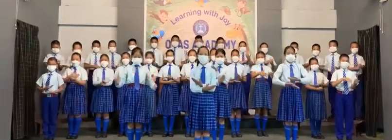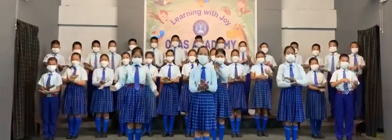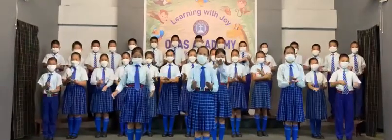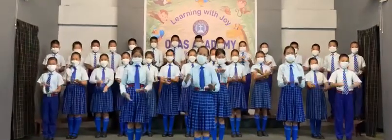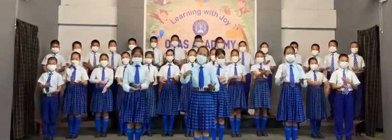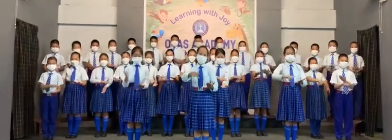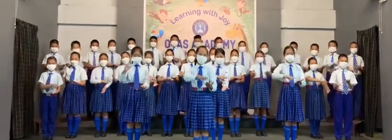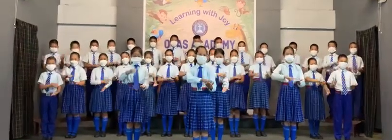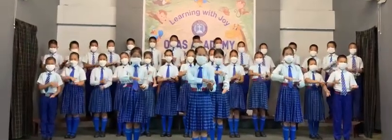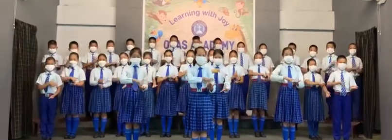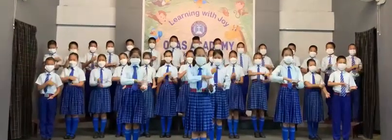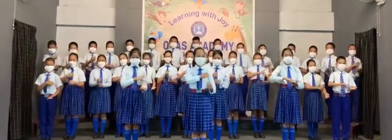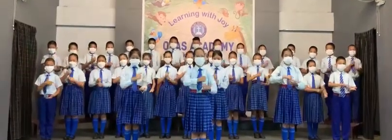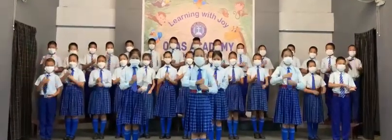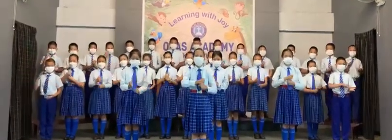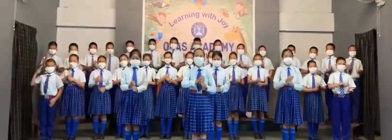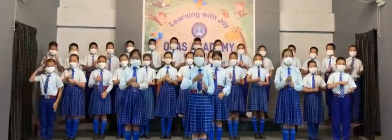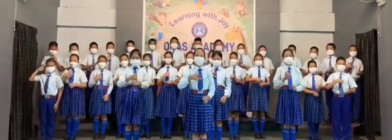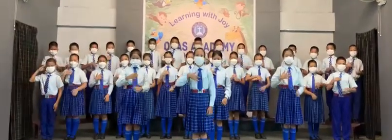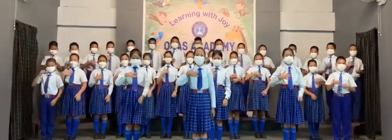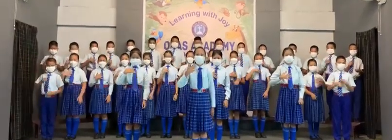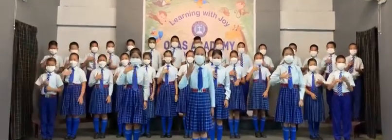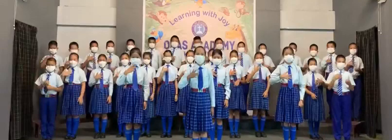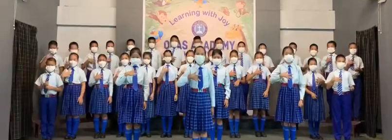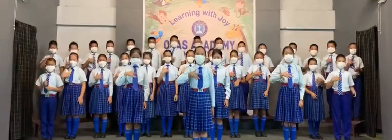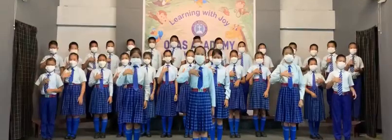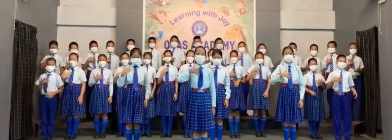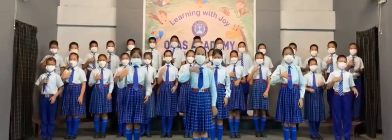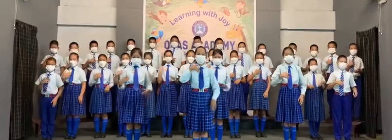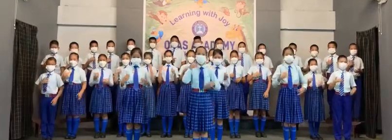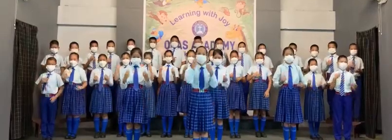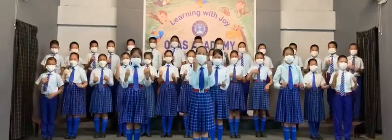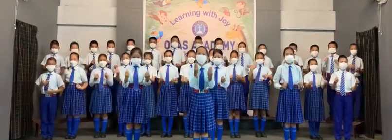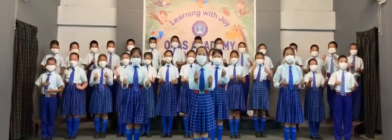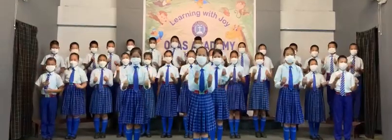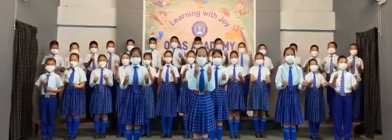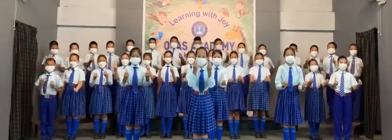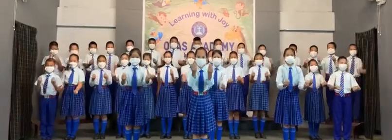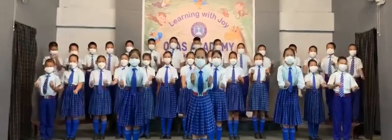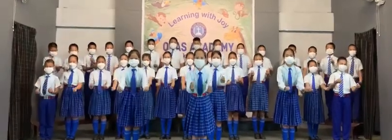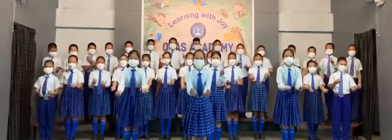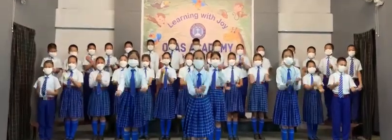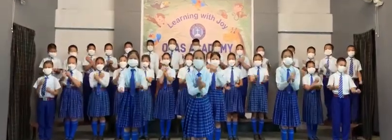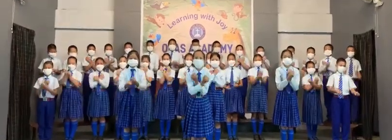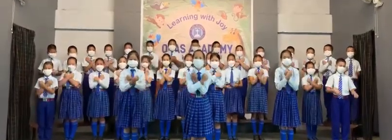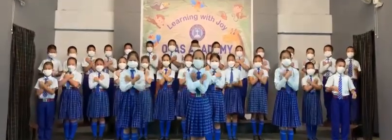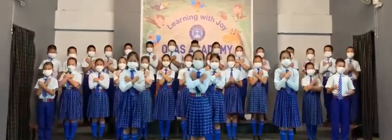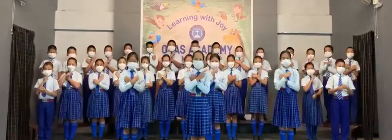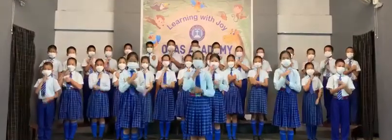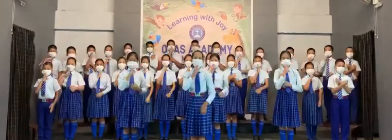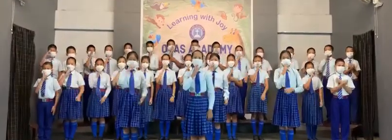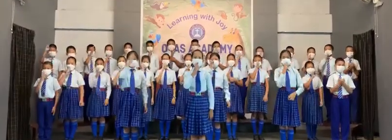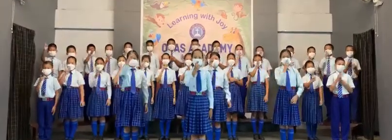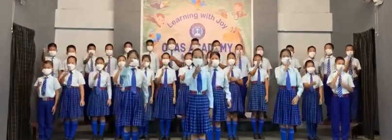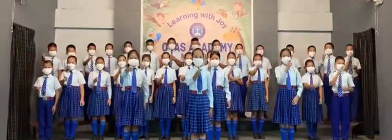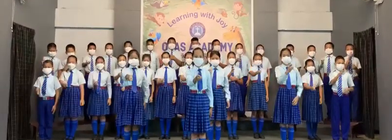What took you so long to make me feel I can give up a love so